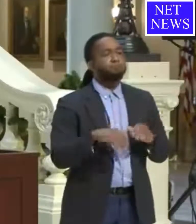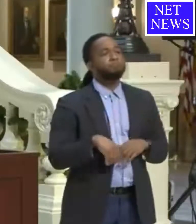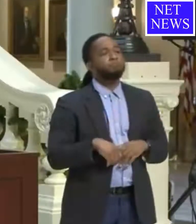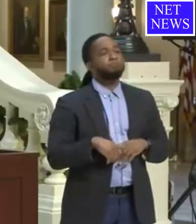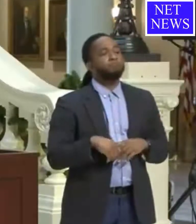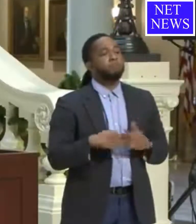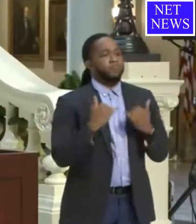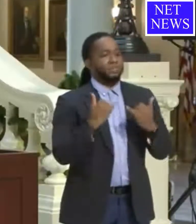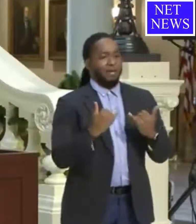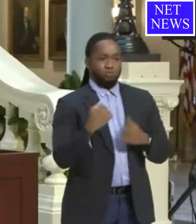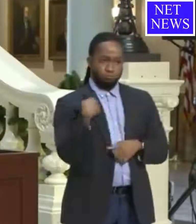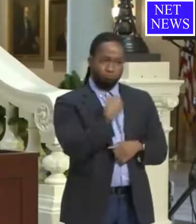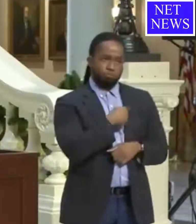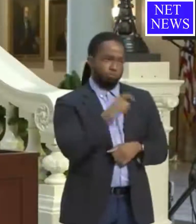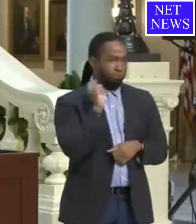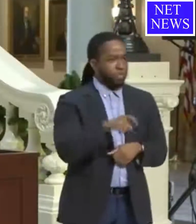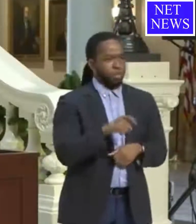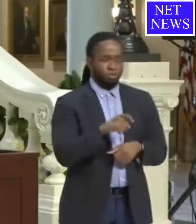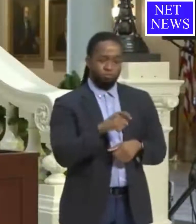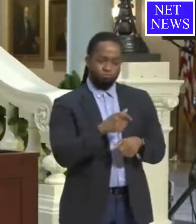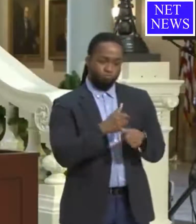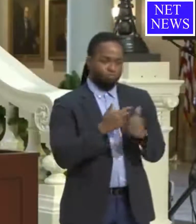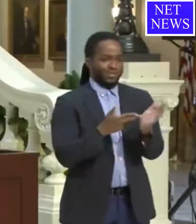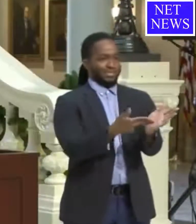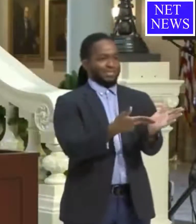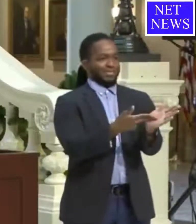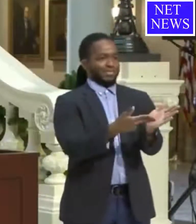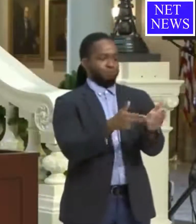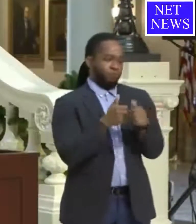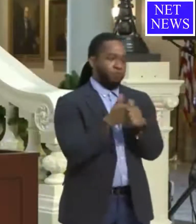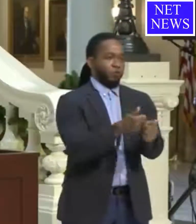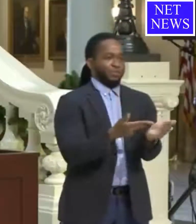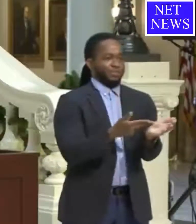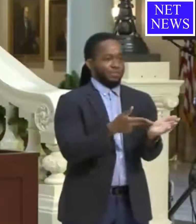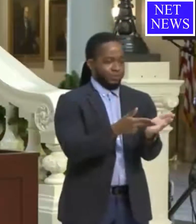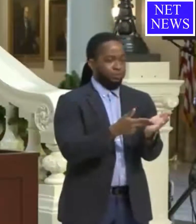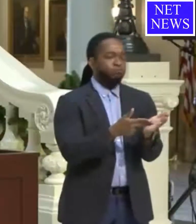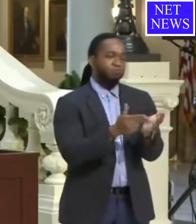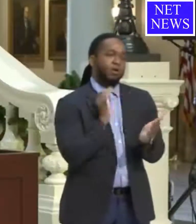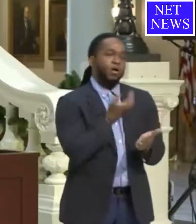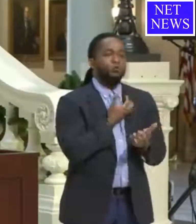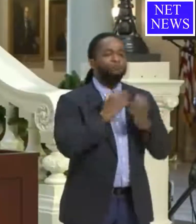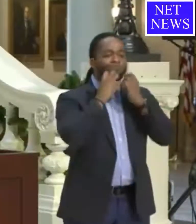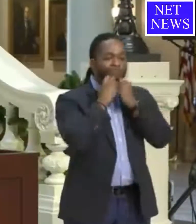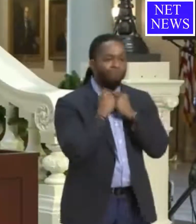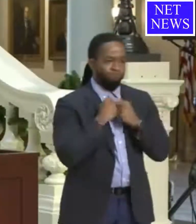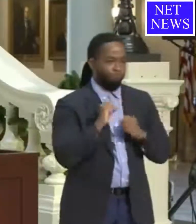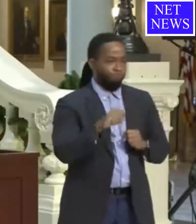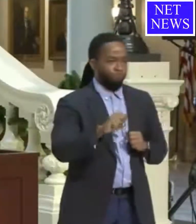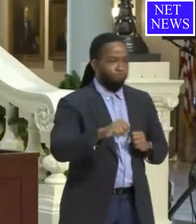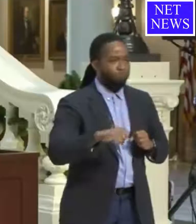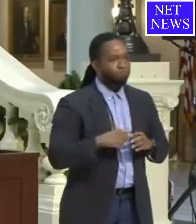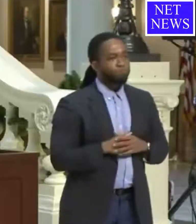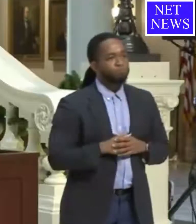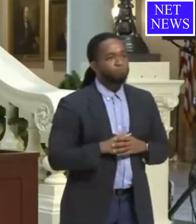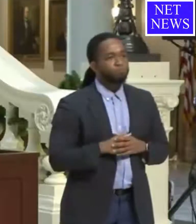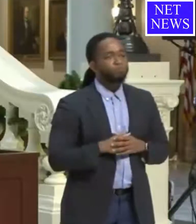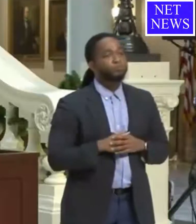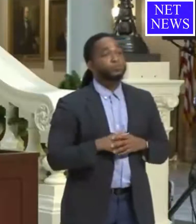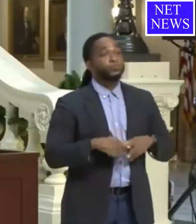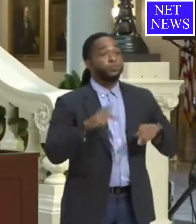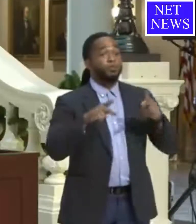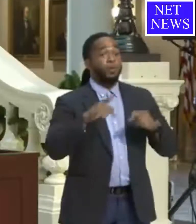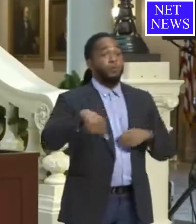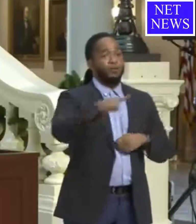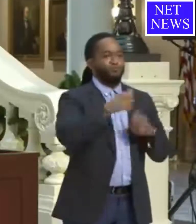and we have to unite around our shared values. We must ignore those that want to divide us and find a way